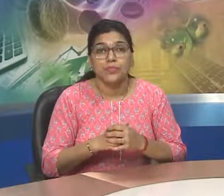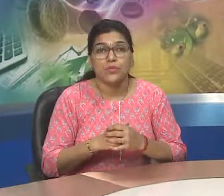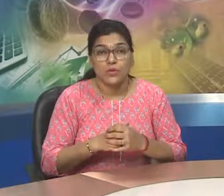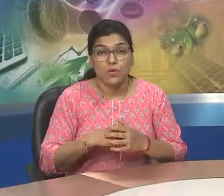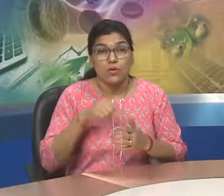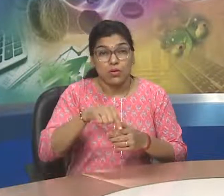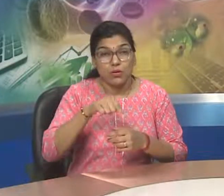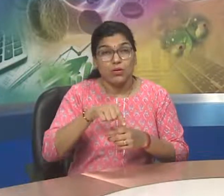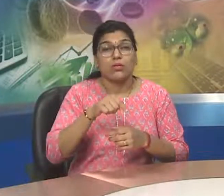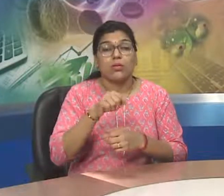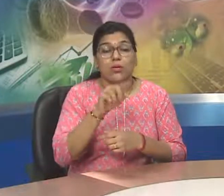ammonia